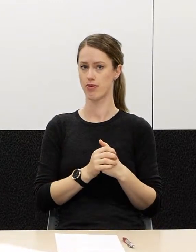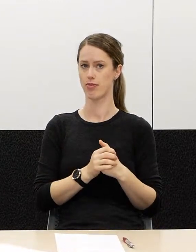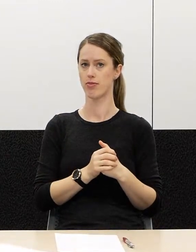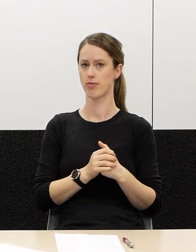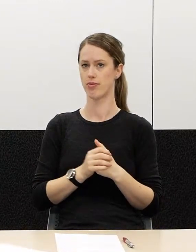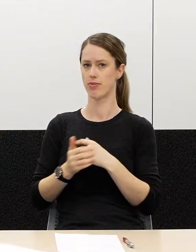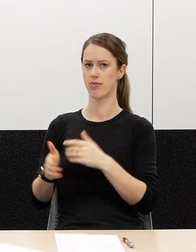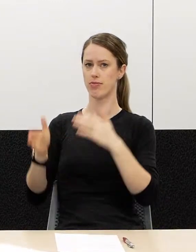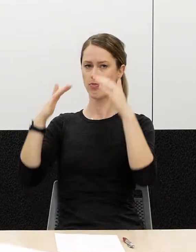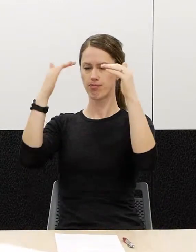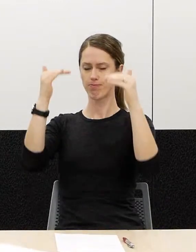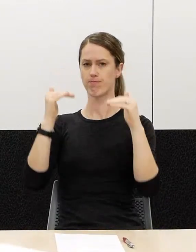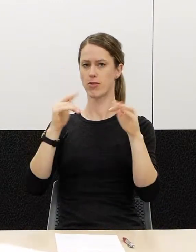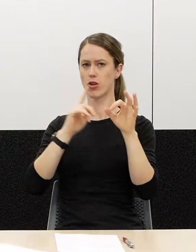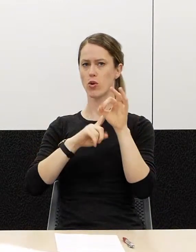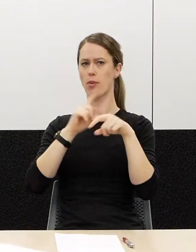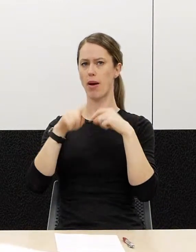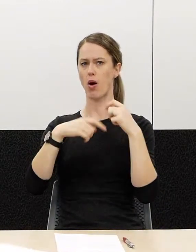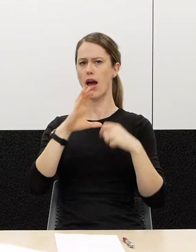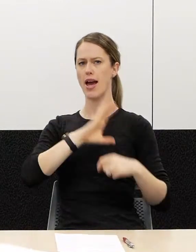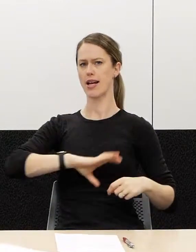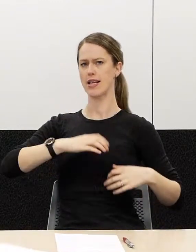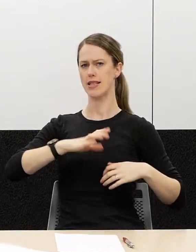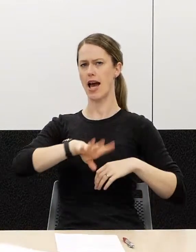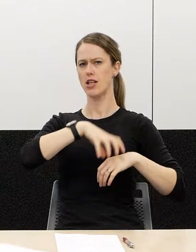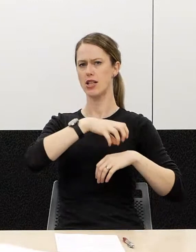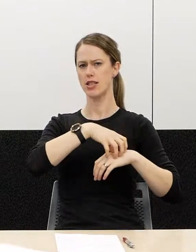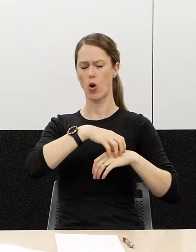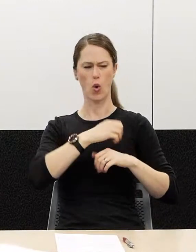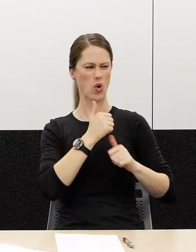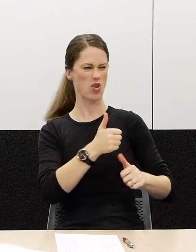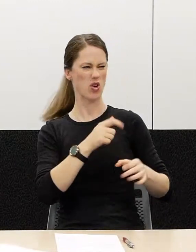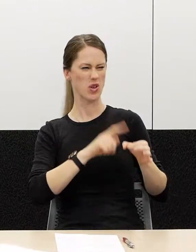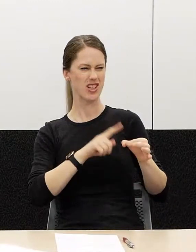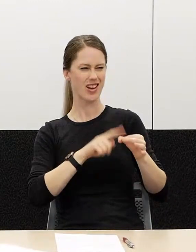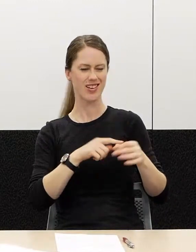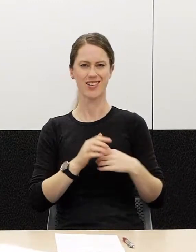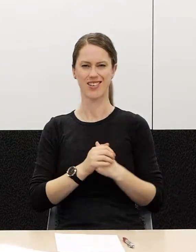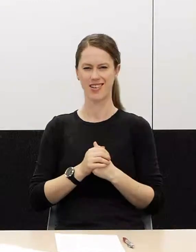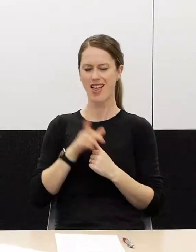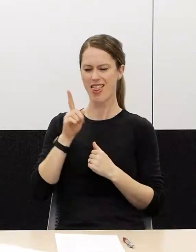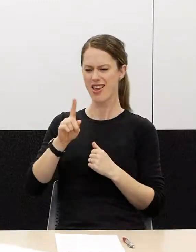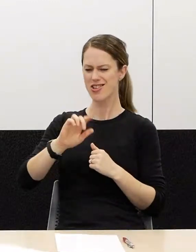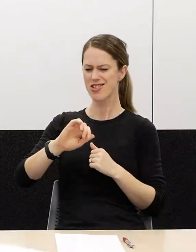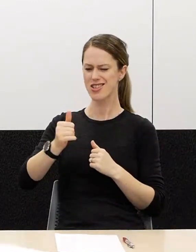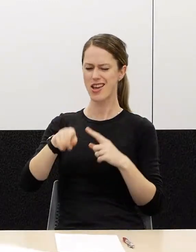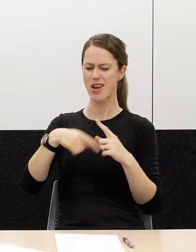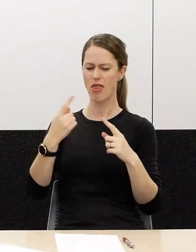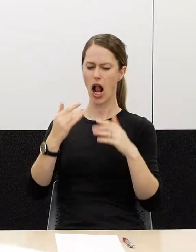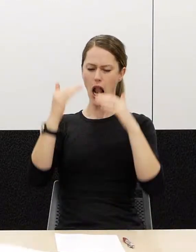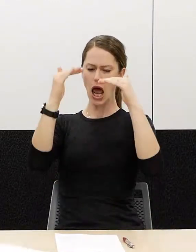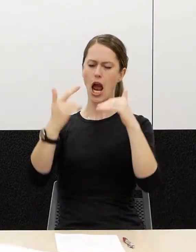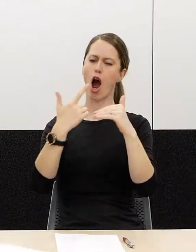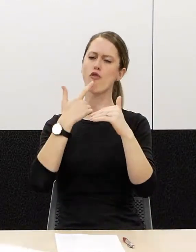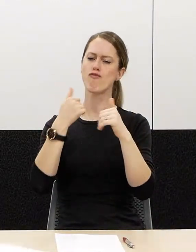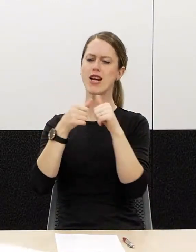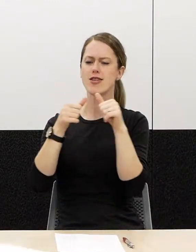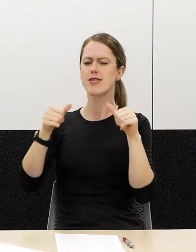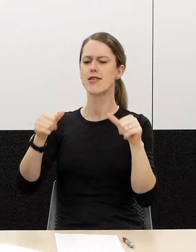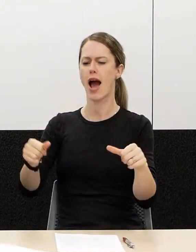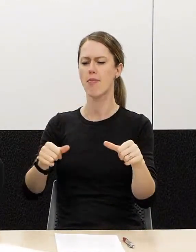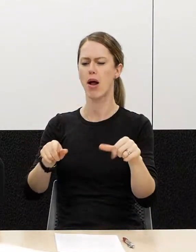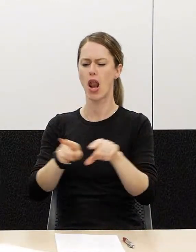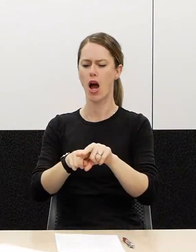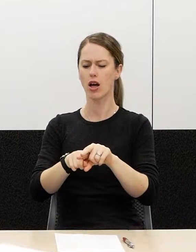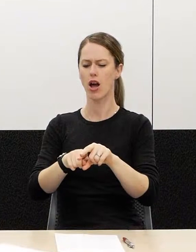Great. So we've got a question about the Cancer Agency. This is a good Isn't one. this just setting up another layer of red tape? What will the agency